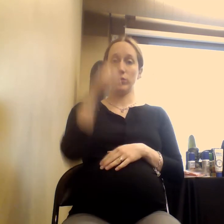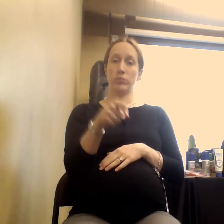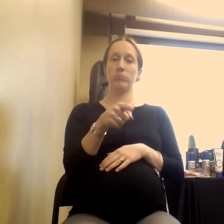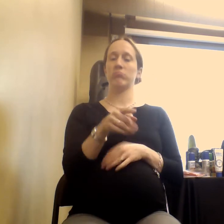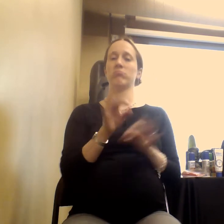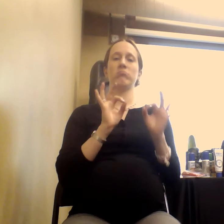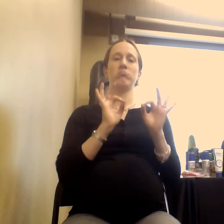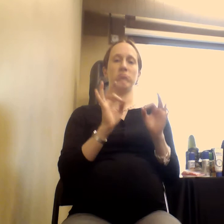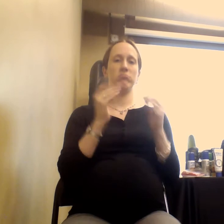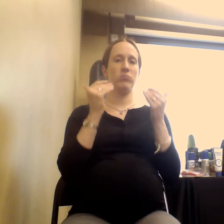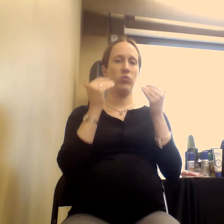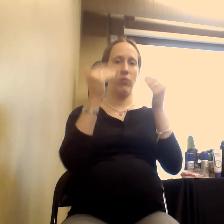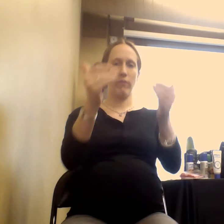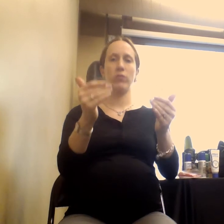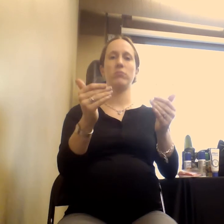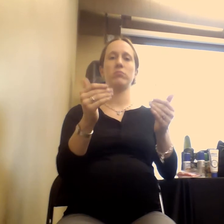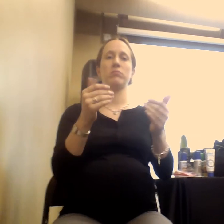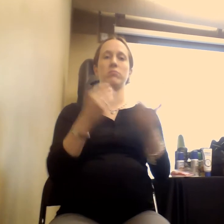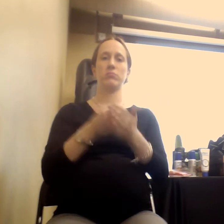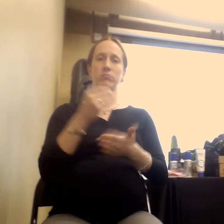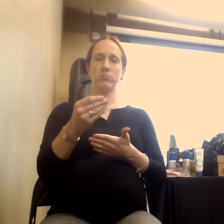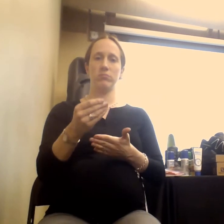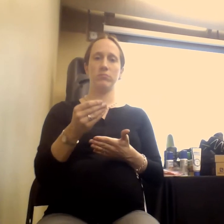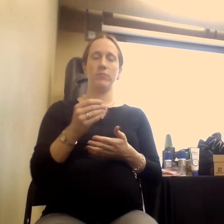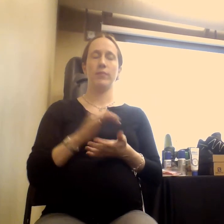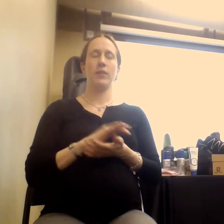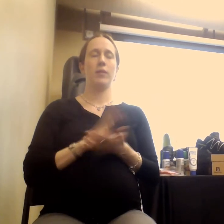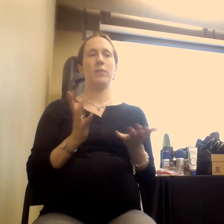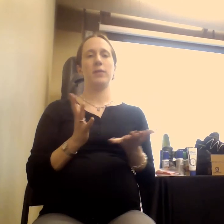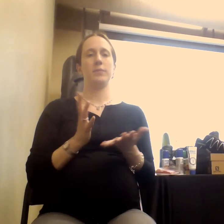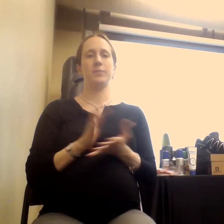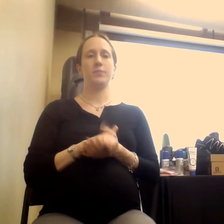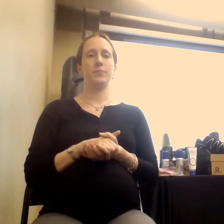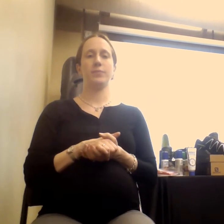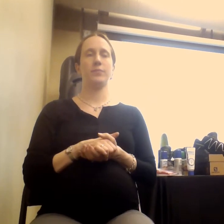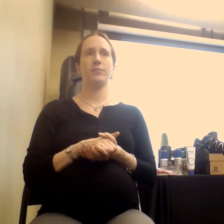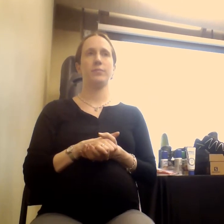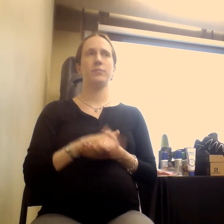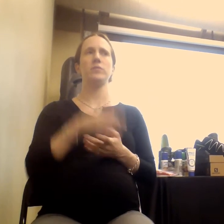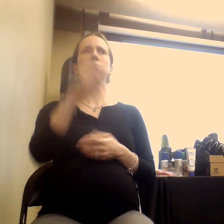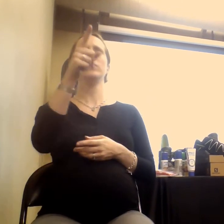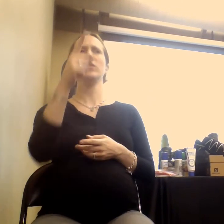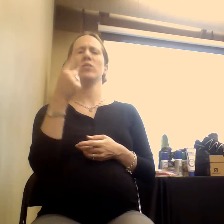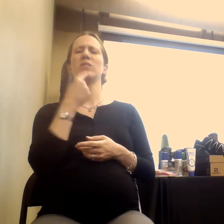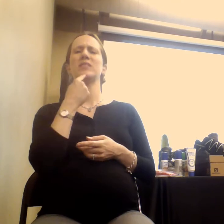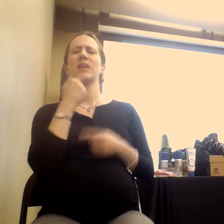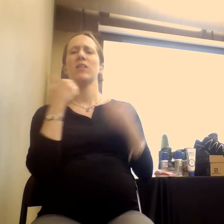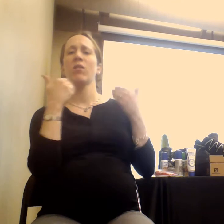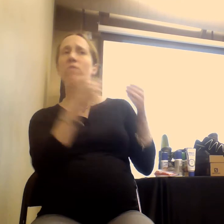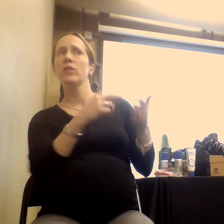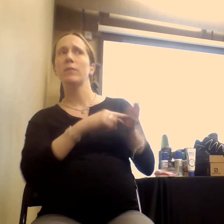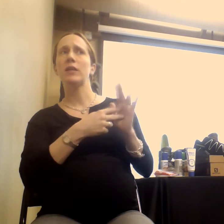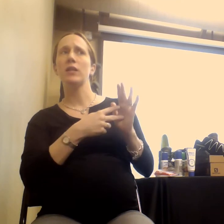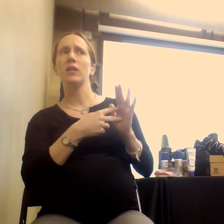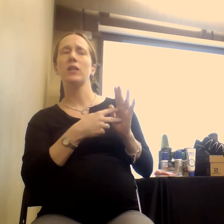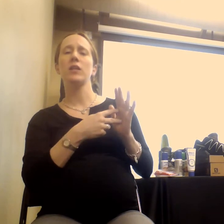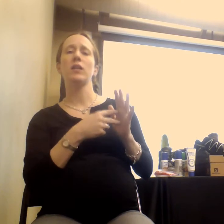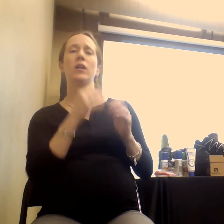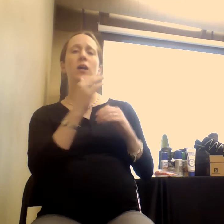When you say go for it, do you mean performance, or do you mean comfort, or do you mean It's support? durability. The